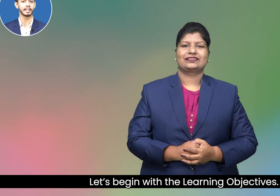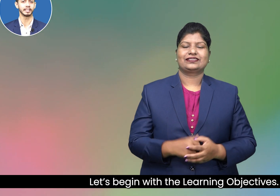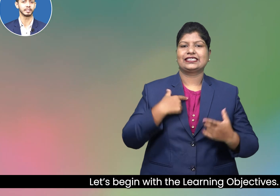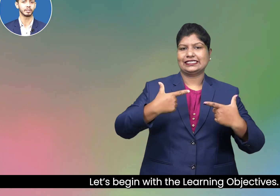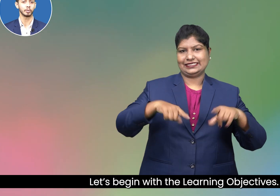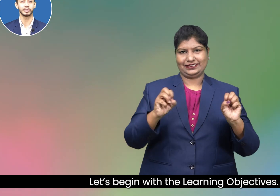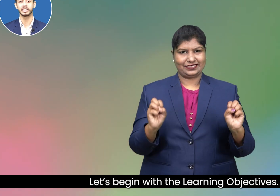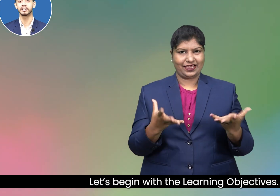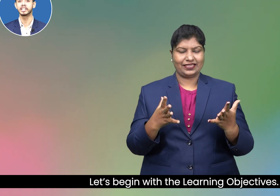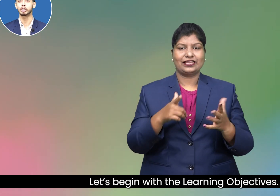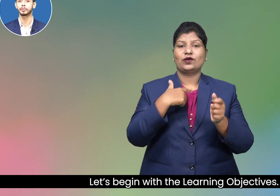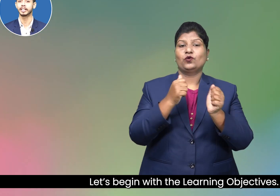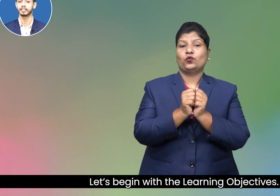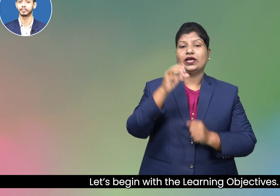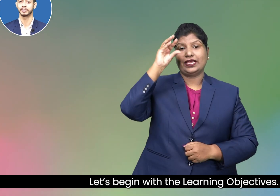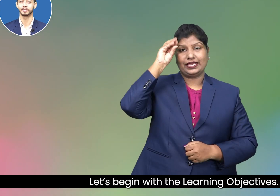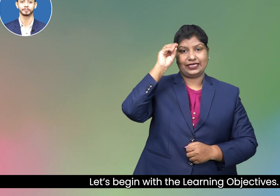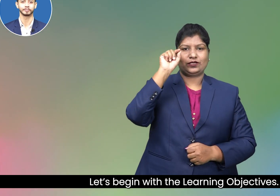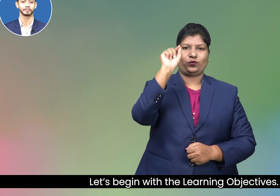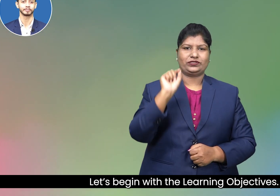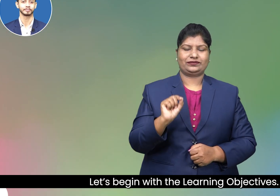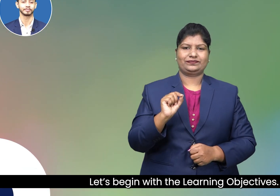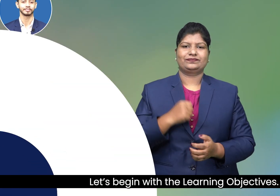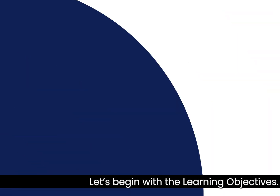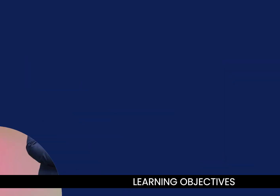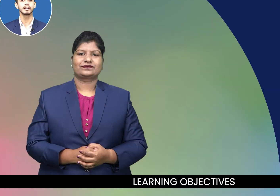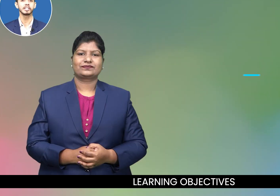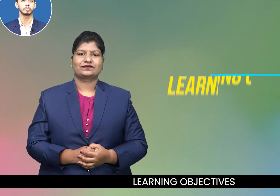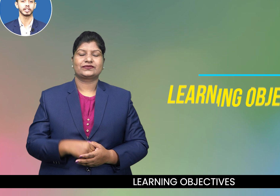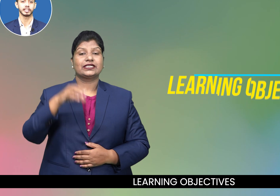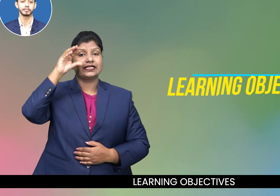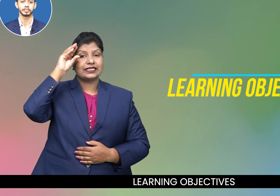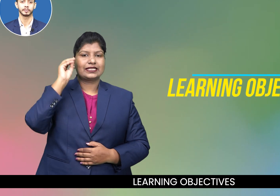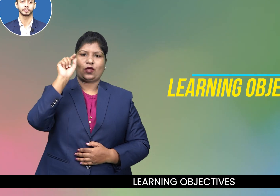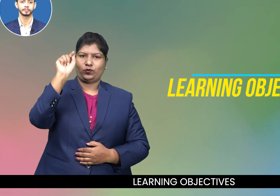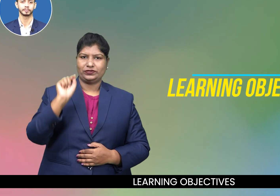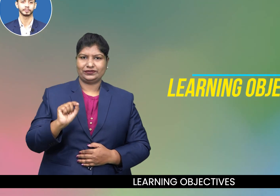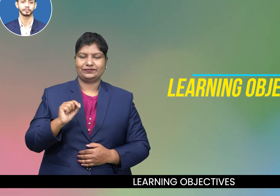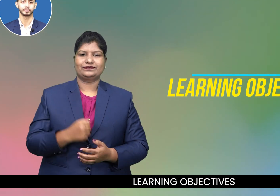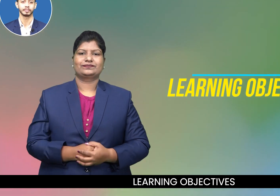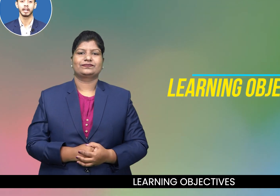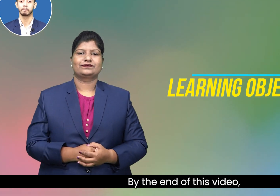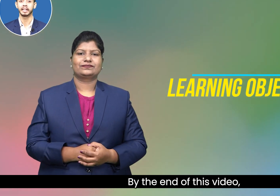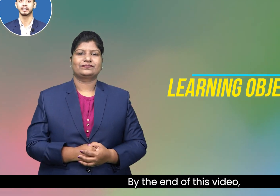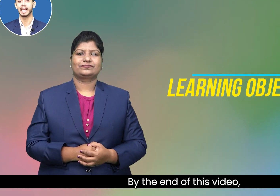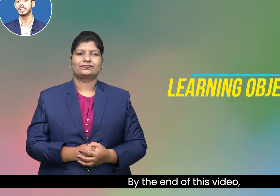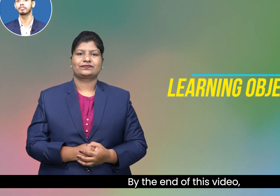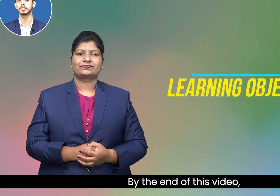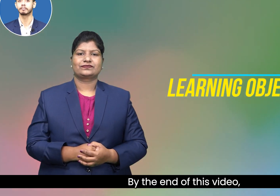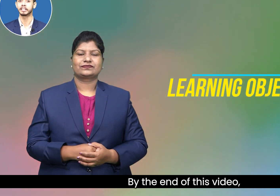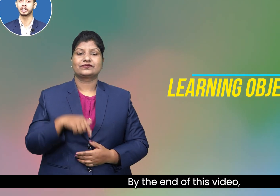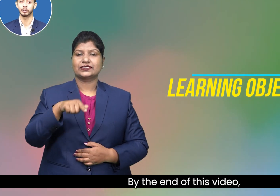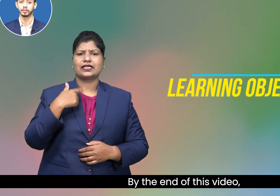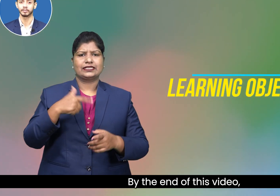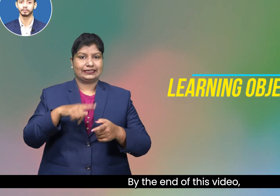Let's begin with the learning objectives. Learning objectives. By the end of